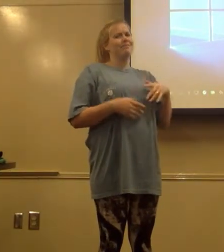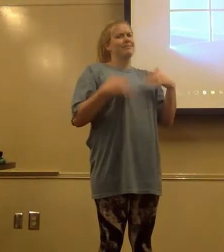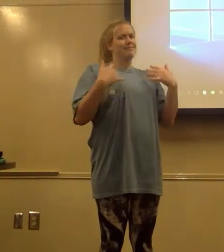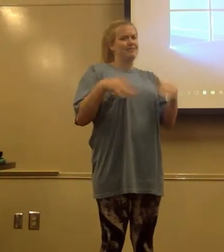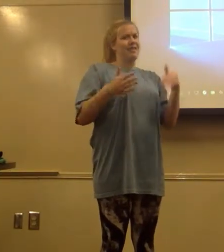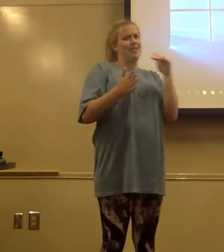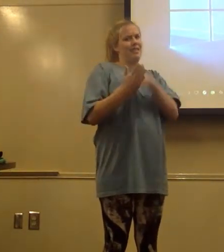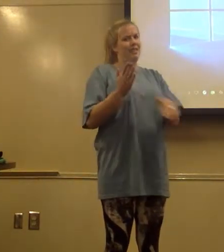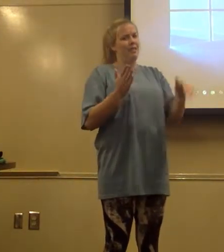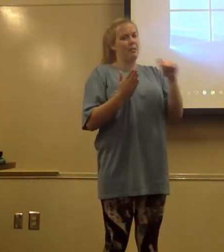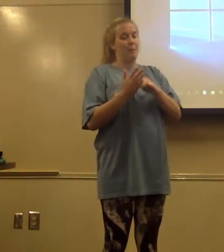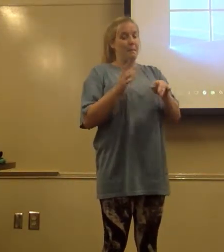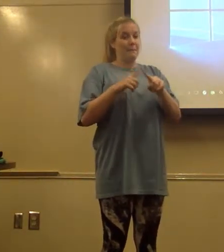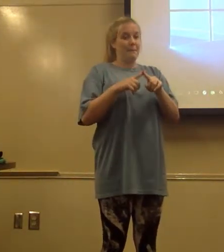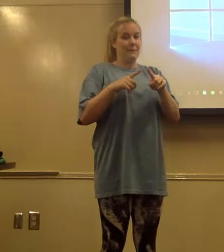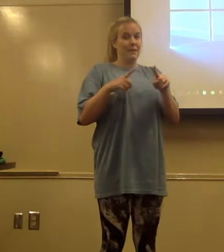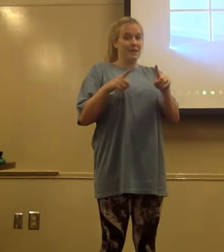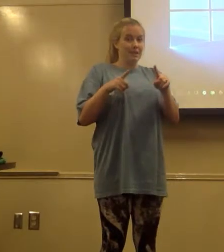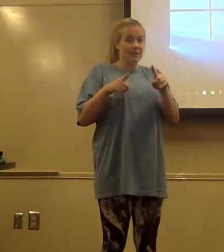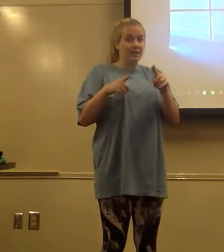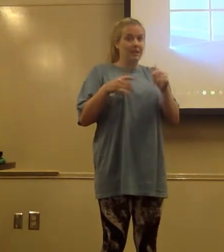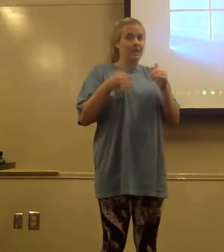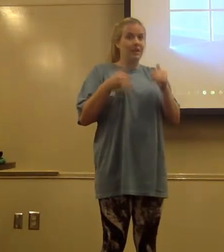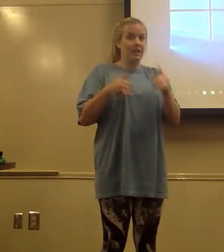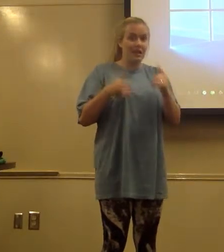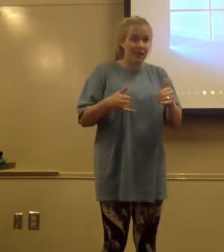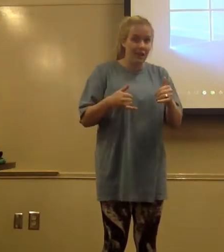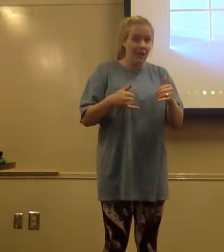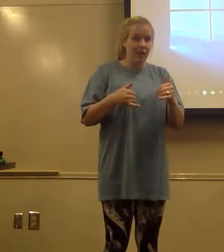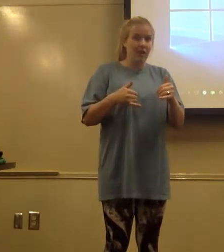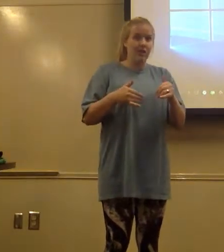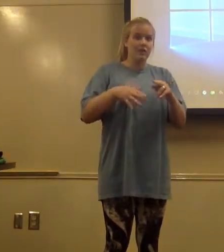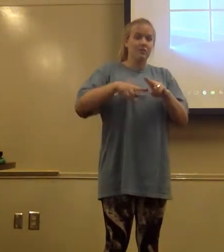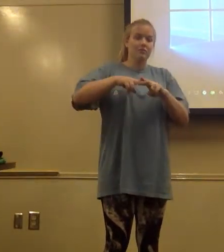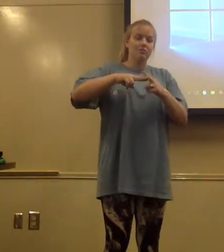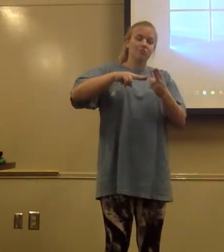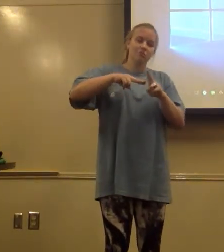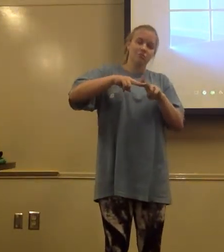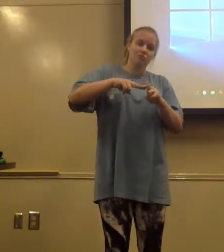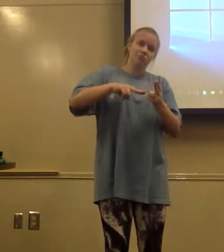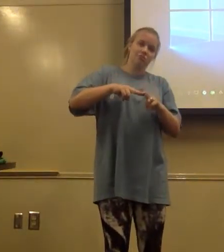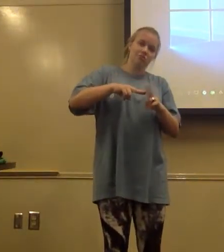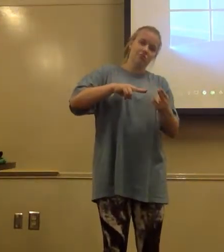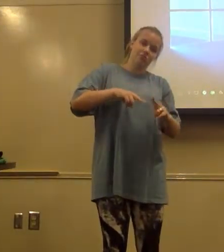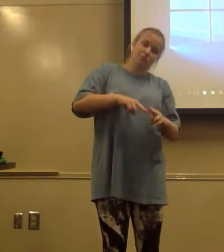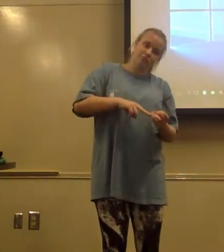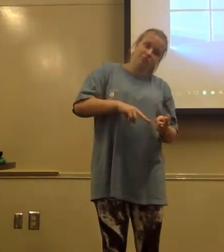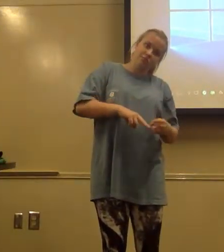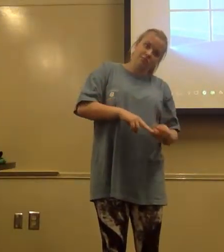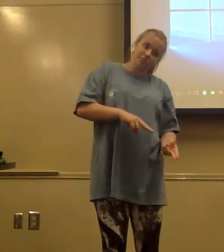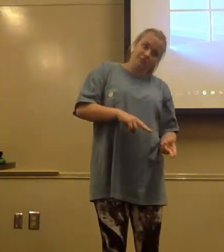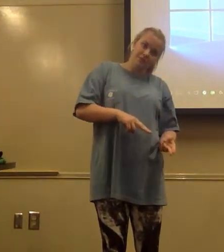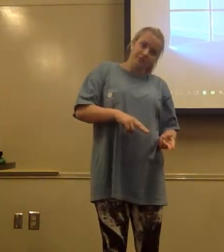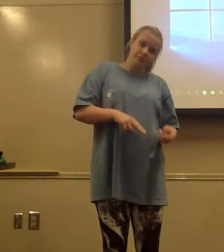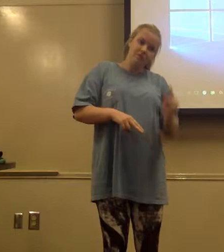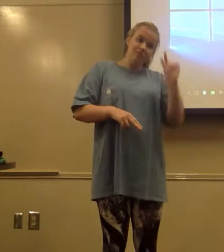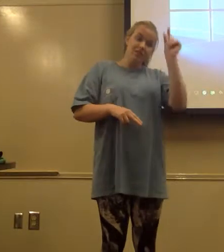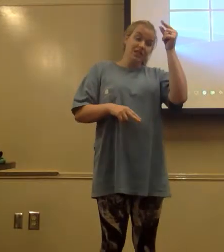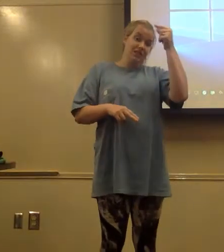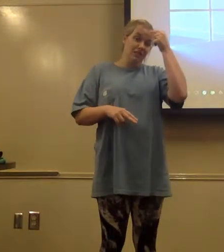day. That was the peak year. What happened in that year? Surgeon General's report. As soon as the government came on board, now it took 7,000